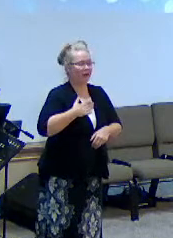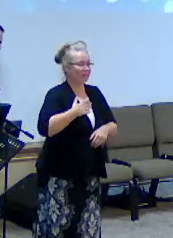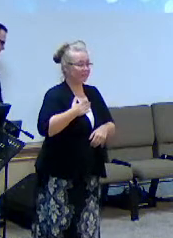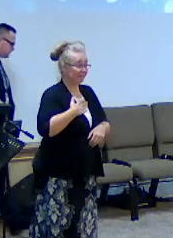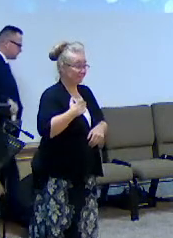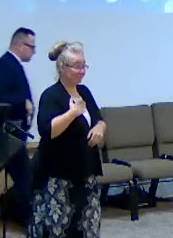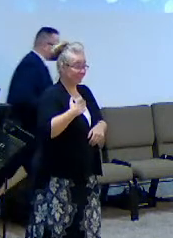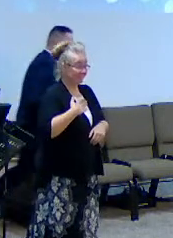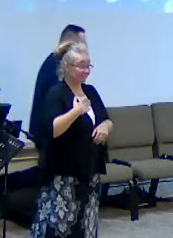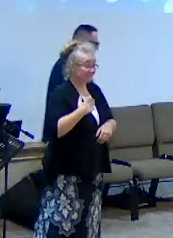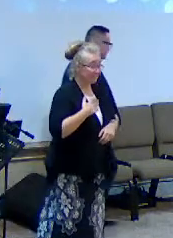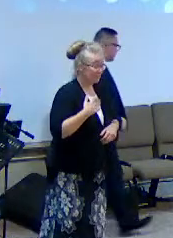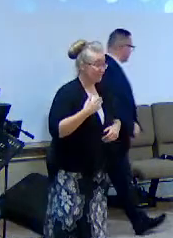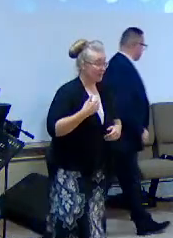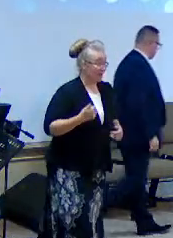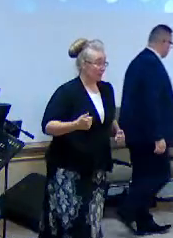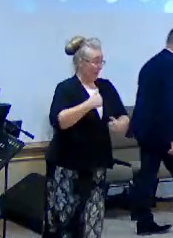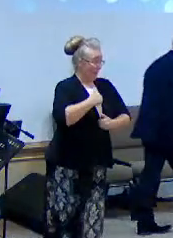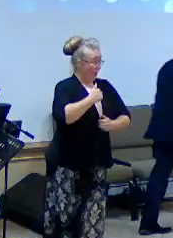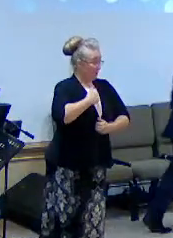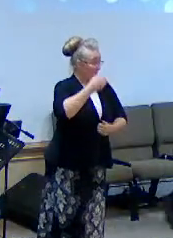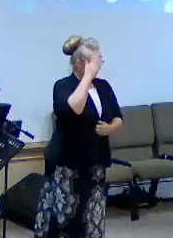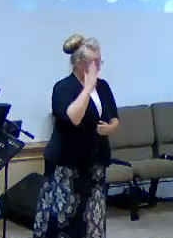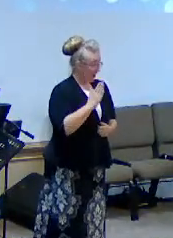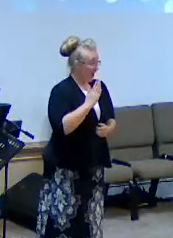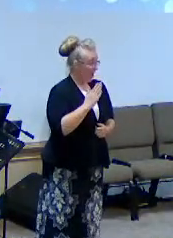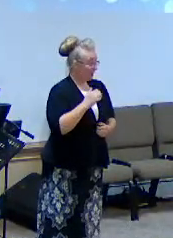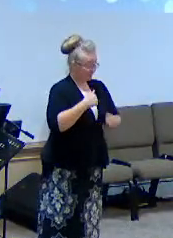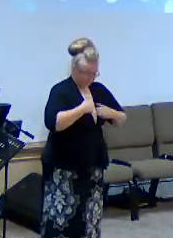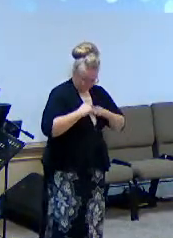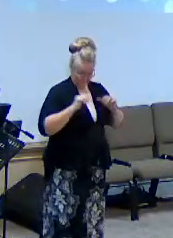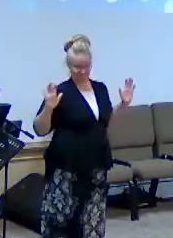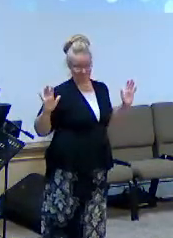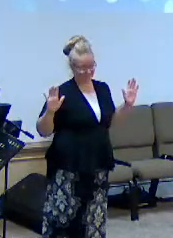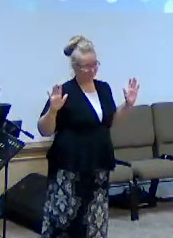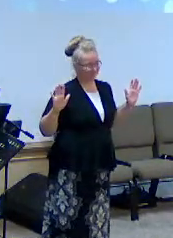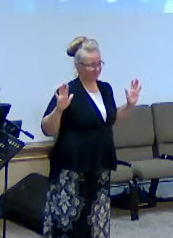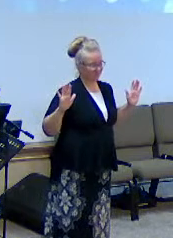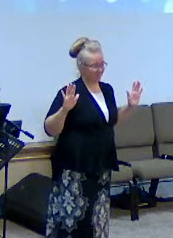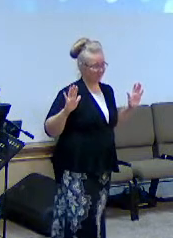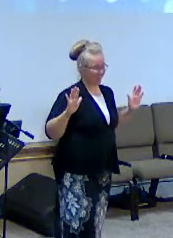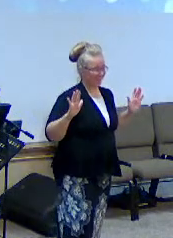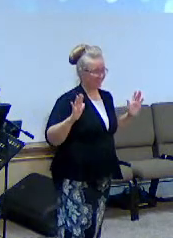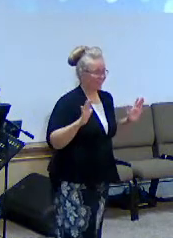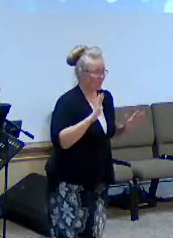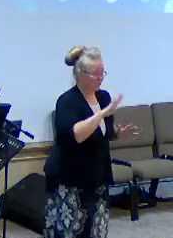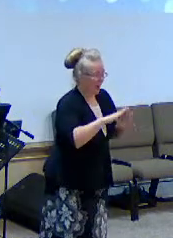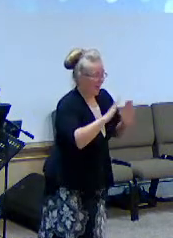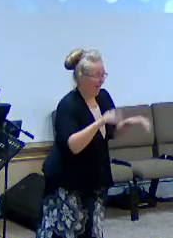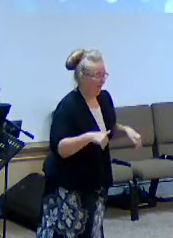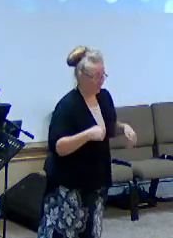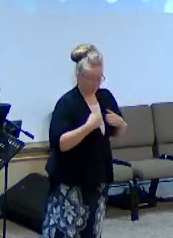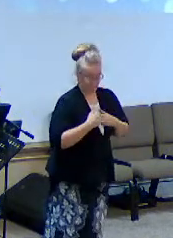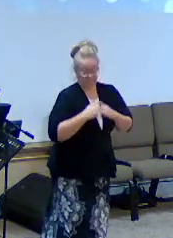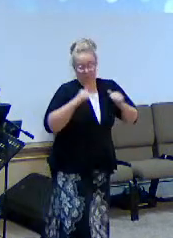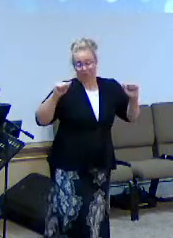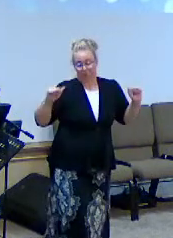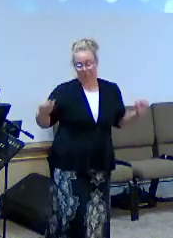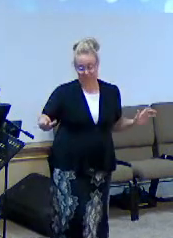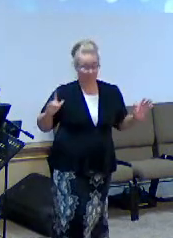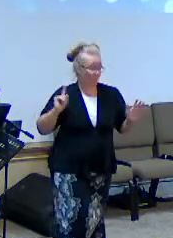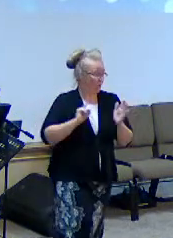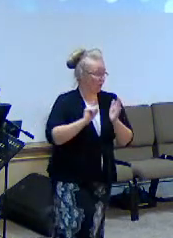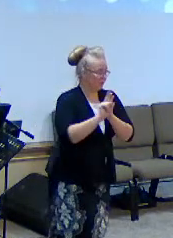just took off the armor of God. You wore it all day long at work, and then when you get to the bush right outside your door, you unpacked it, put it on the bush, walked